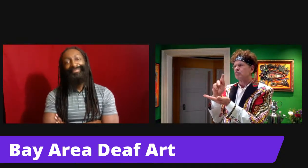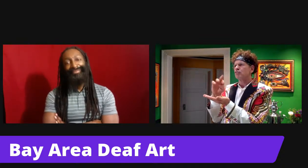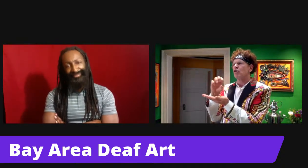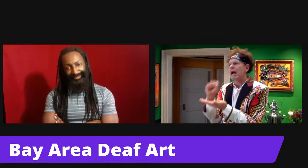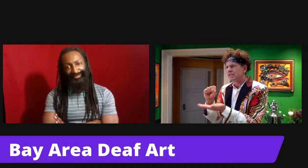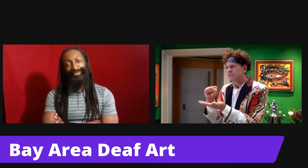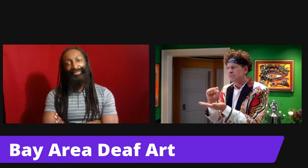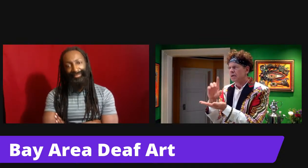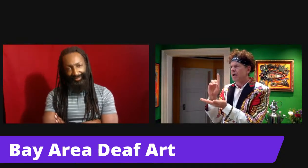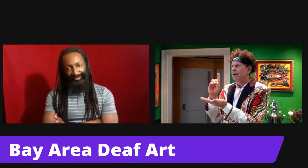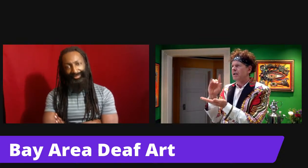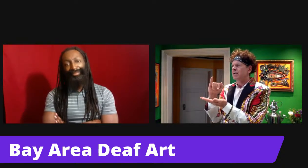So